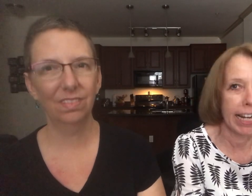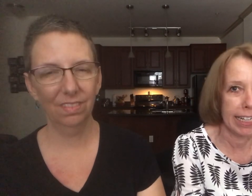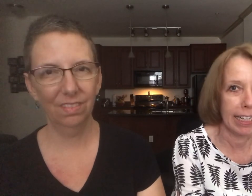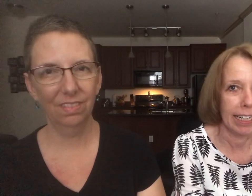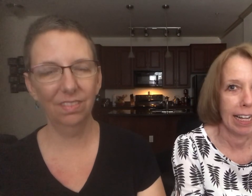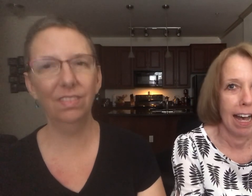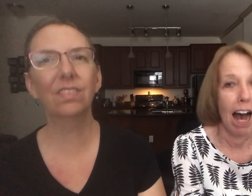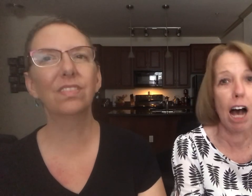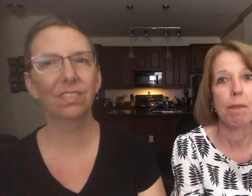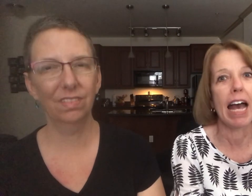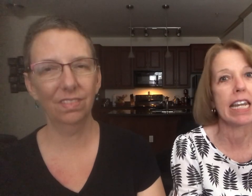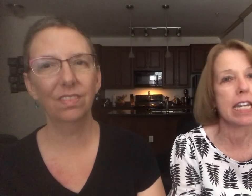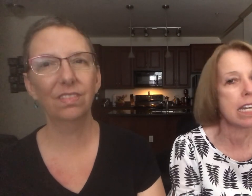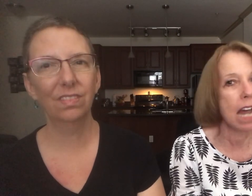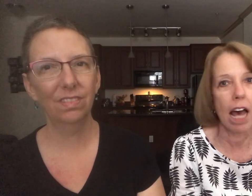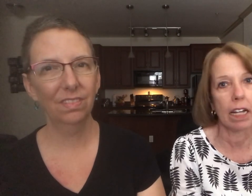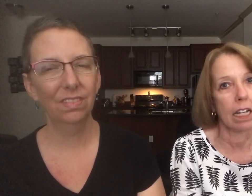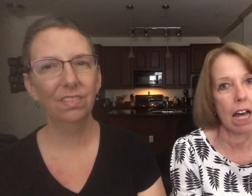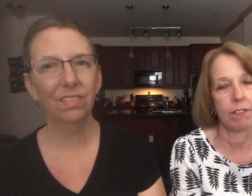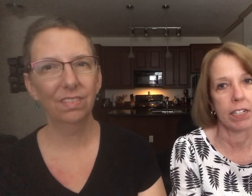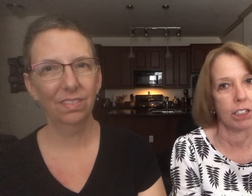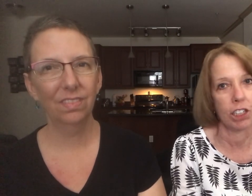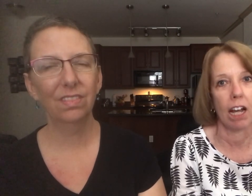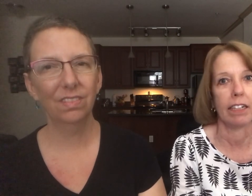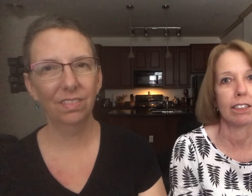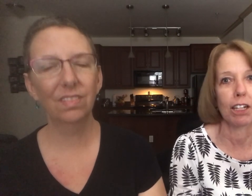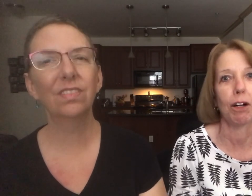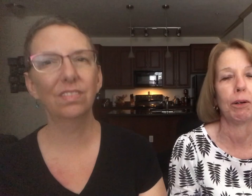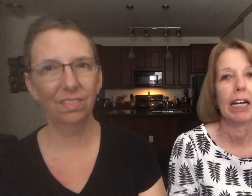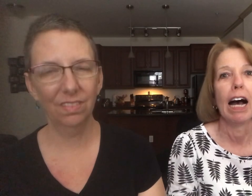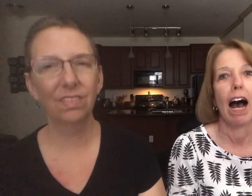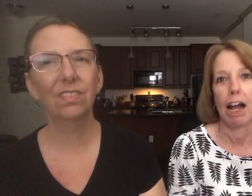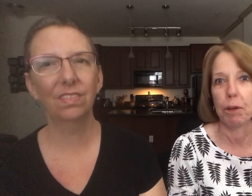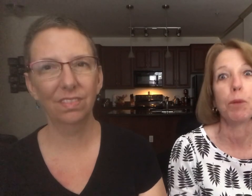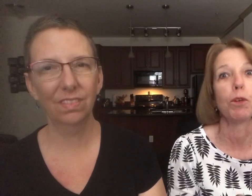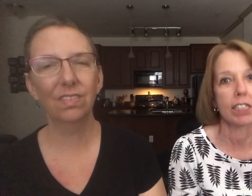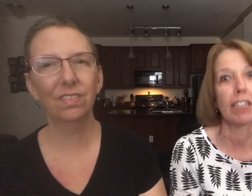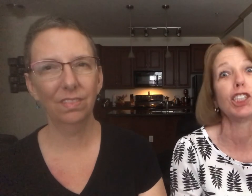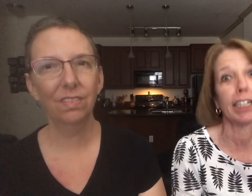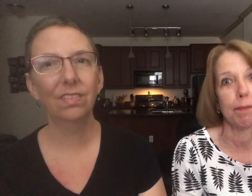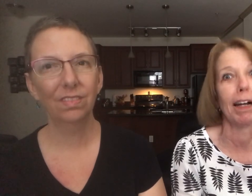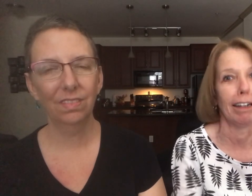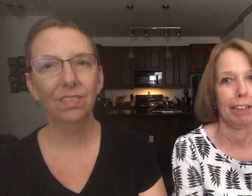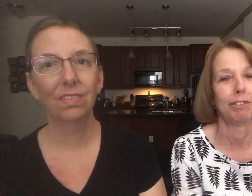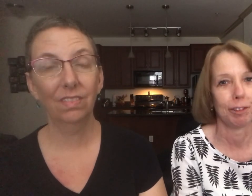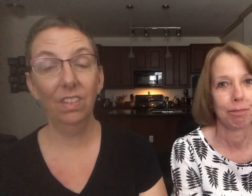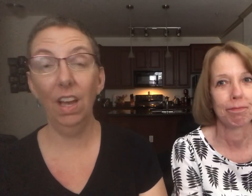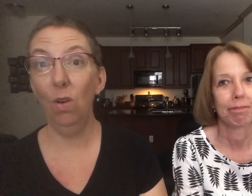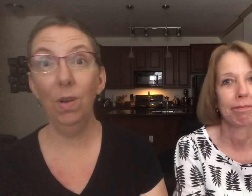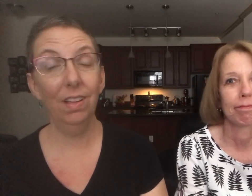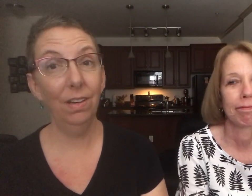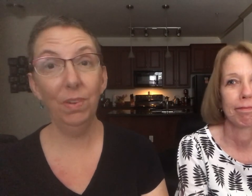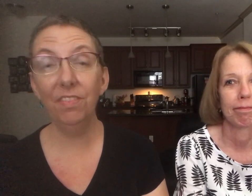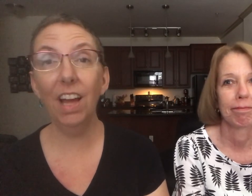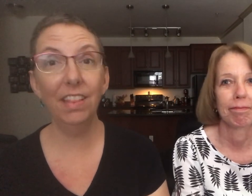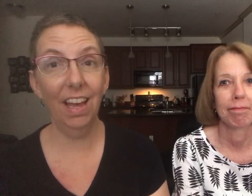rainy, and not a lot of sunshine. So I want more sunshine in my life. Yeah, well, and we've got that.